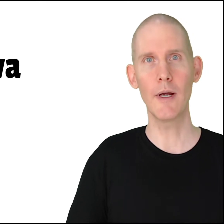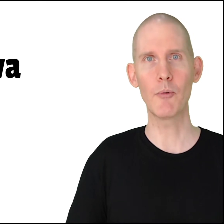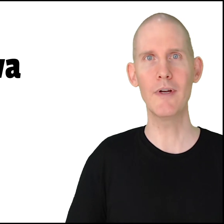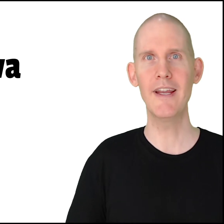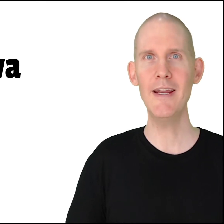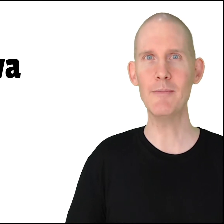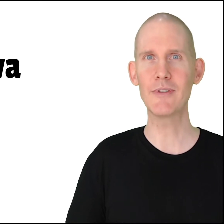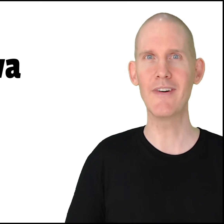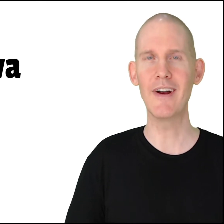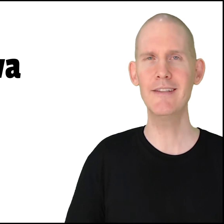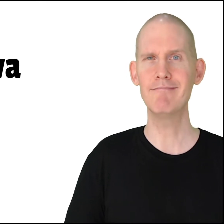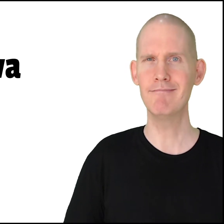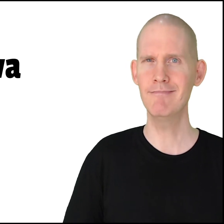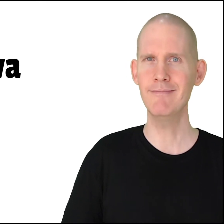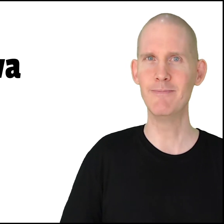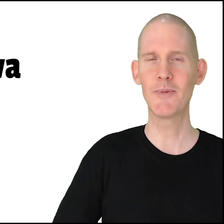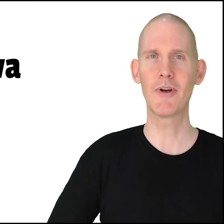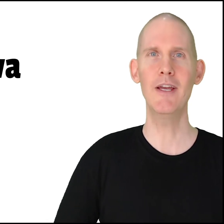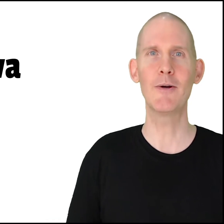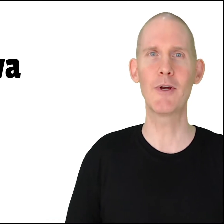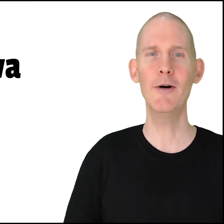separate names, all right? Okay, here we go.